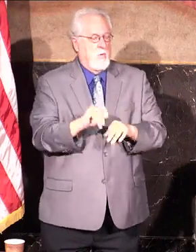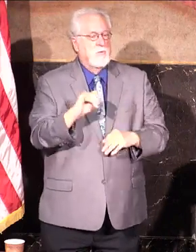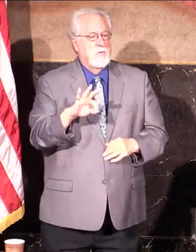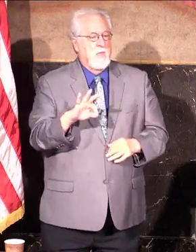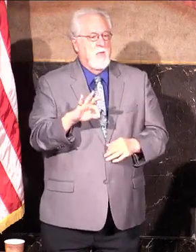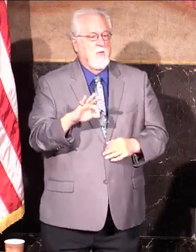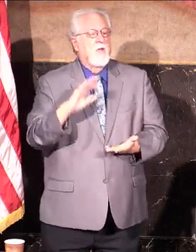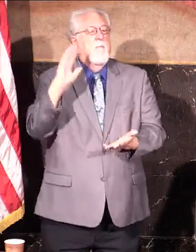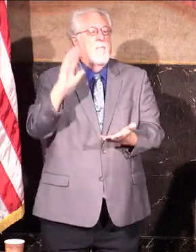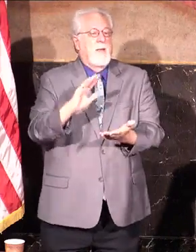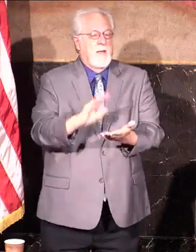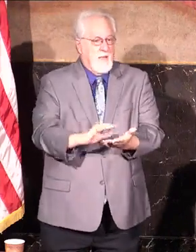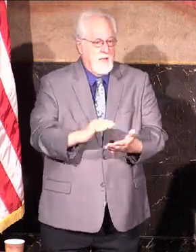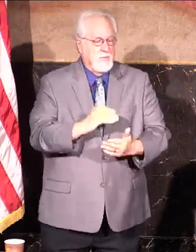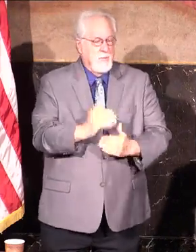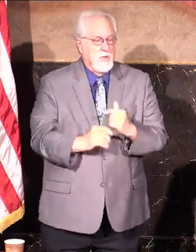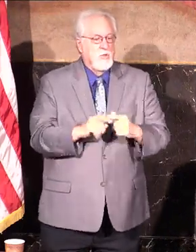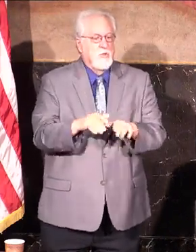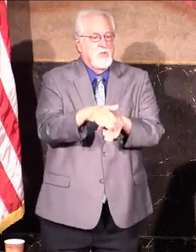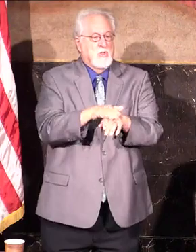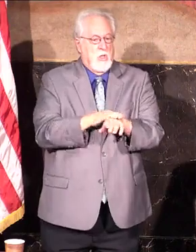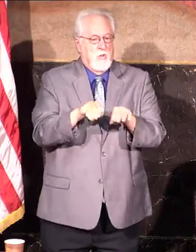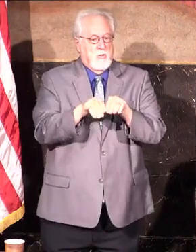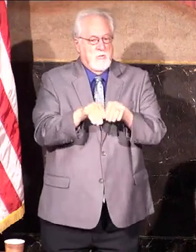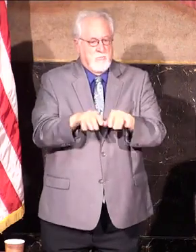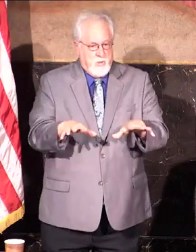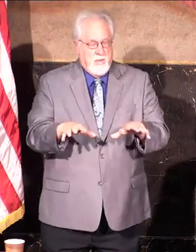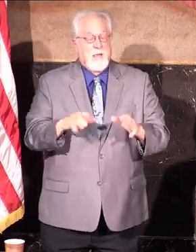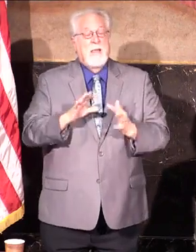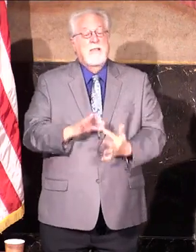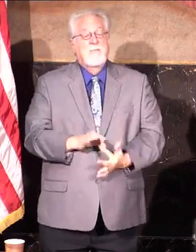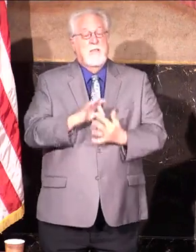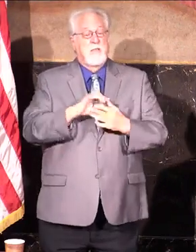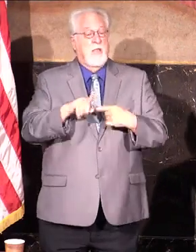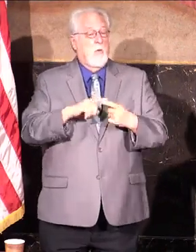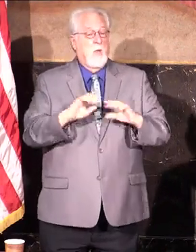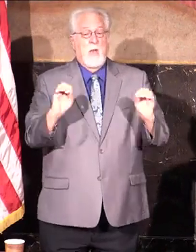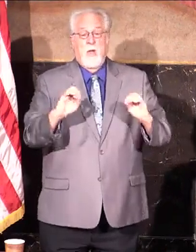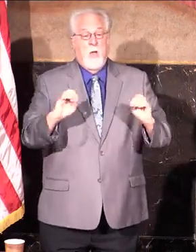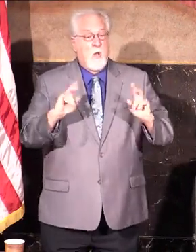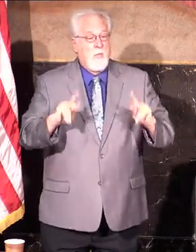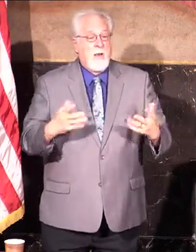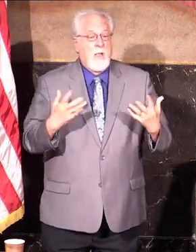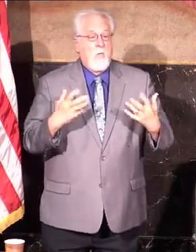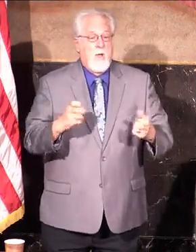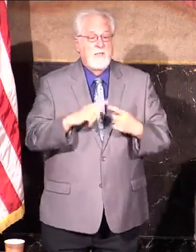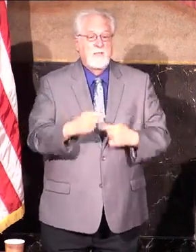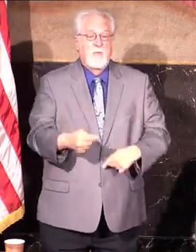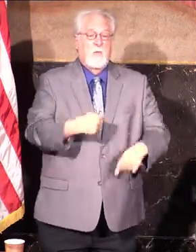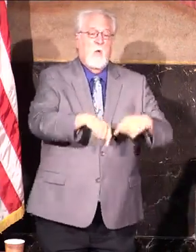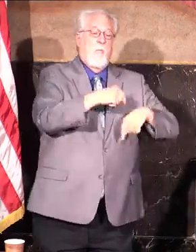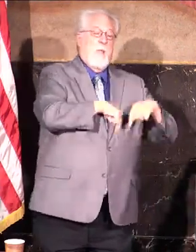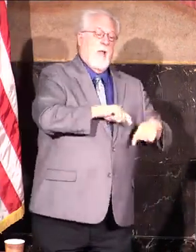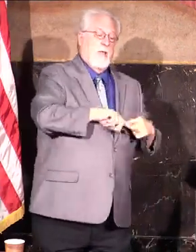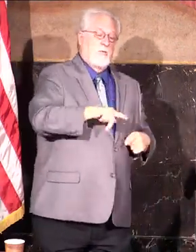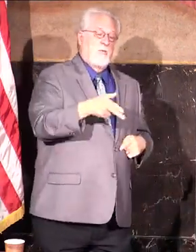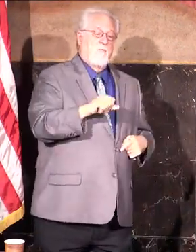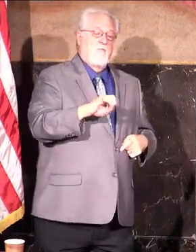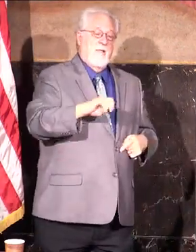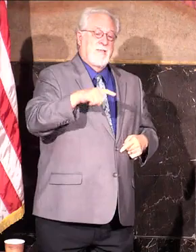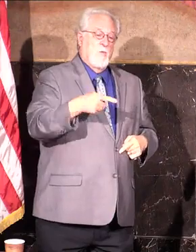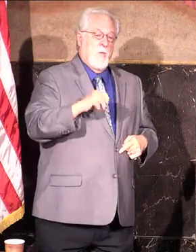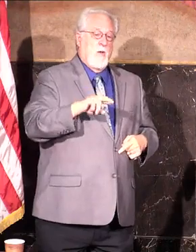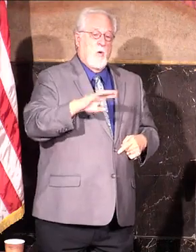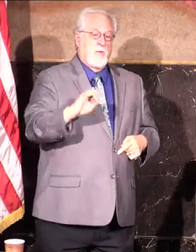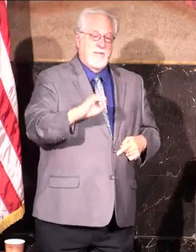of mitigation measures to slow the spread, especially when nobody wants to go back to phase 1 or phase 0, the